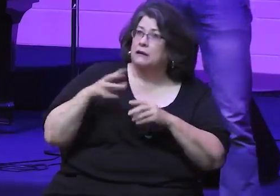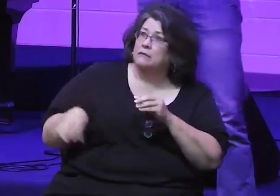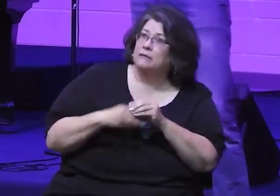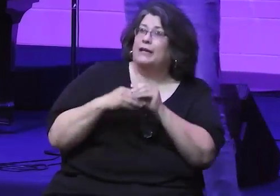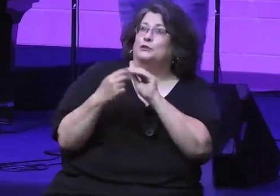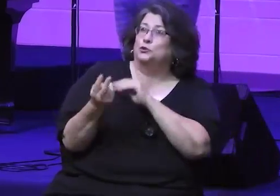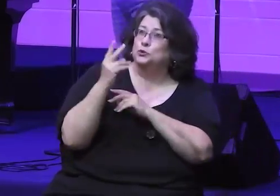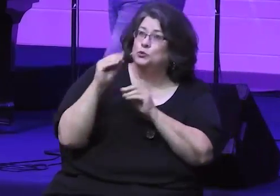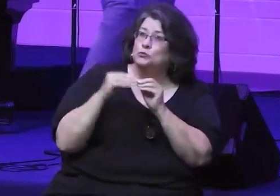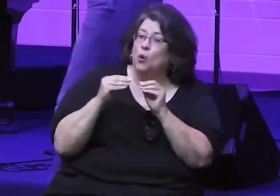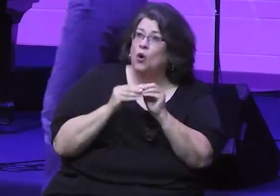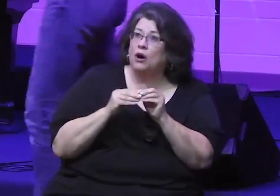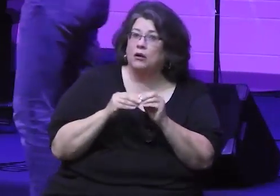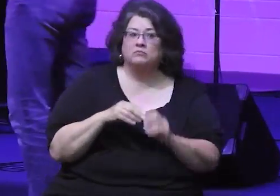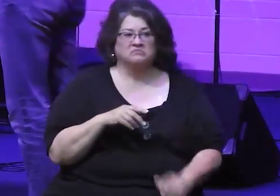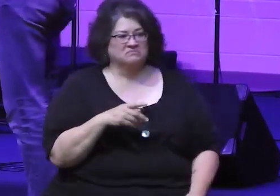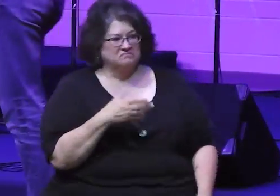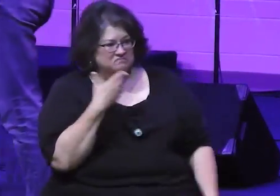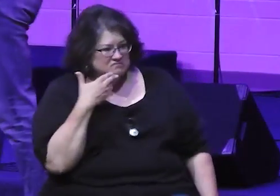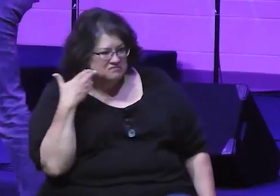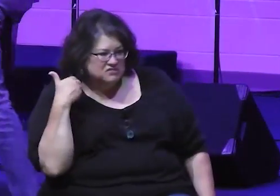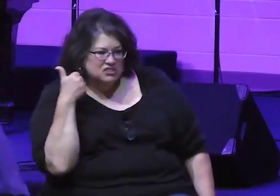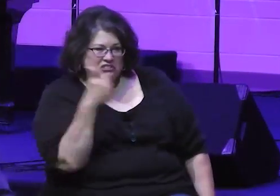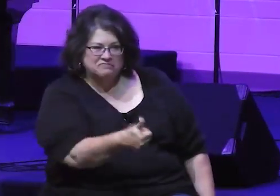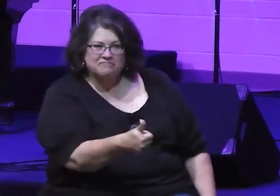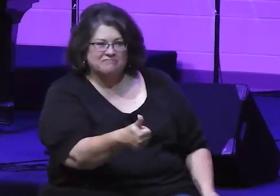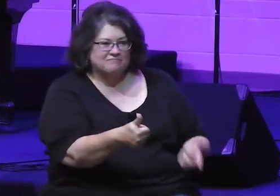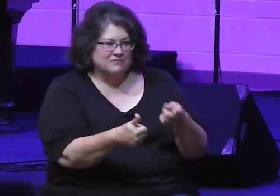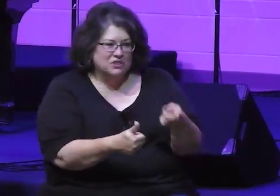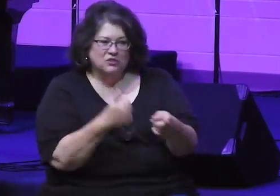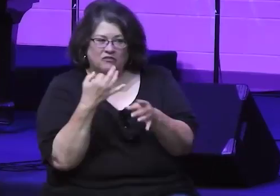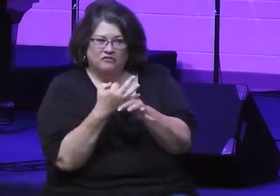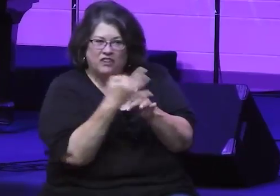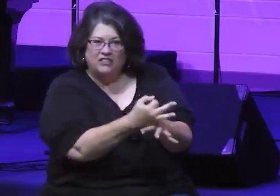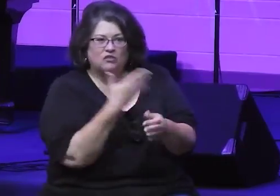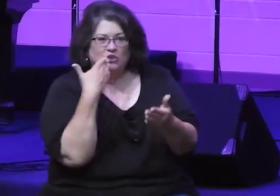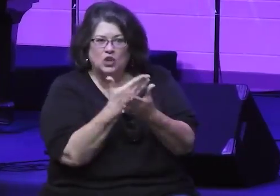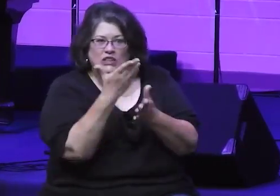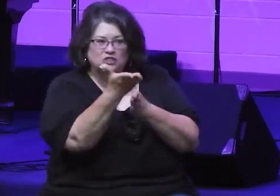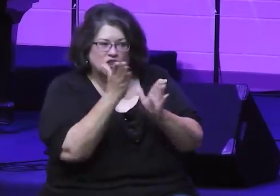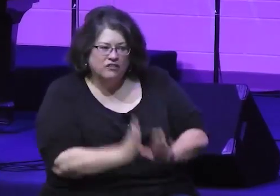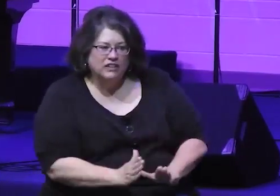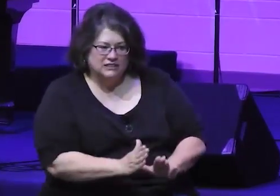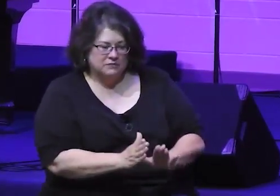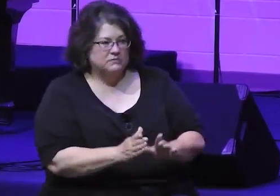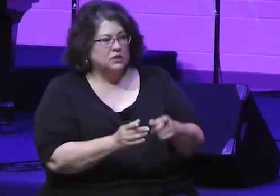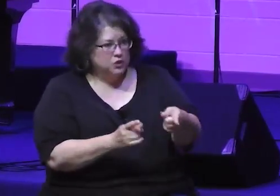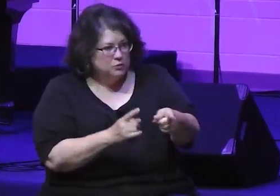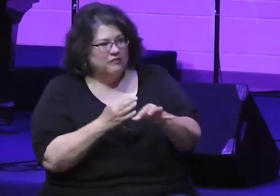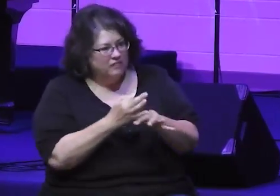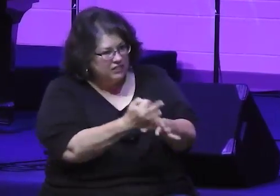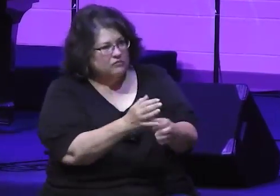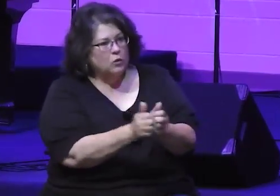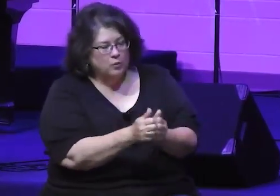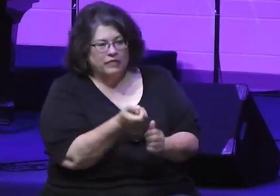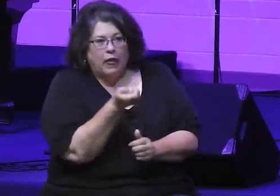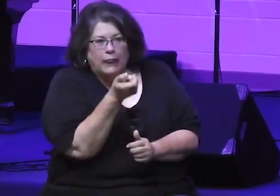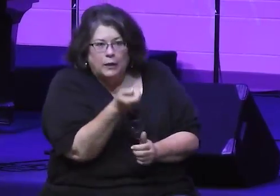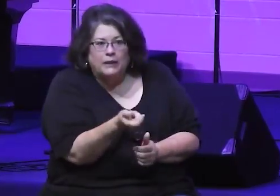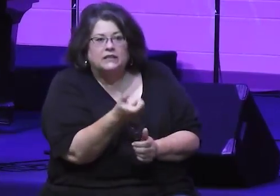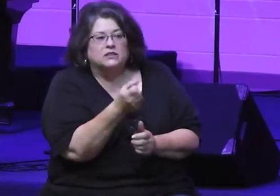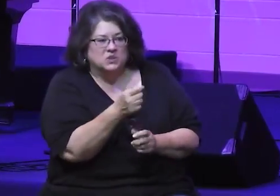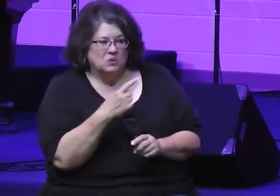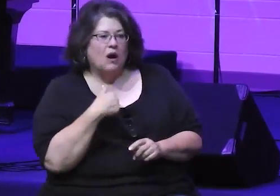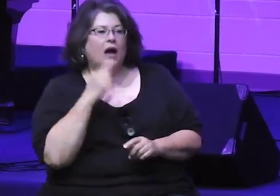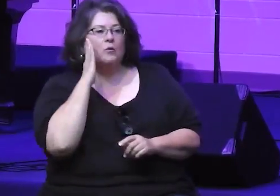His master replied, well done, good and faithful servant. You've been faithful with a few things. I will put you in charge of many things. Come and share your master's